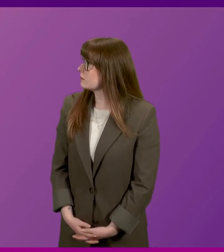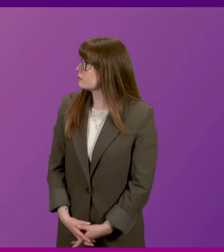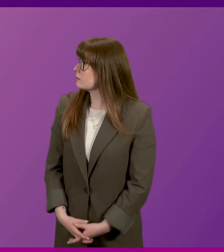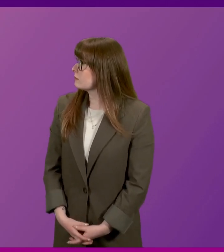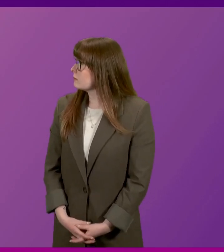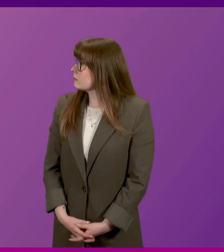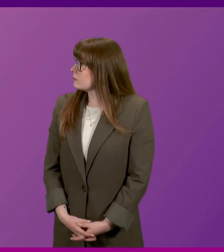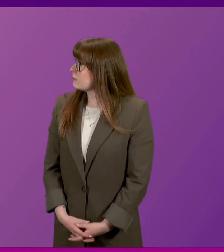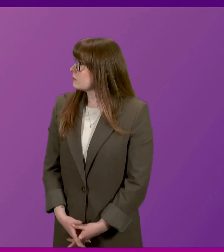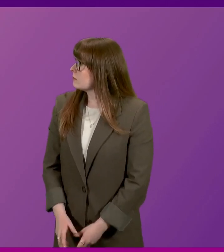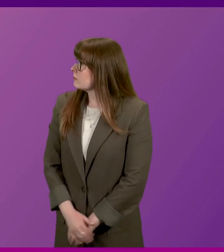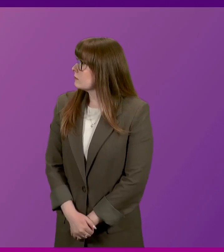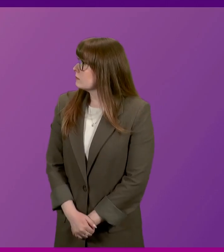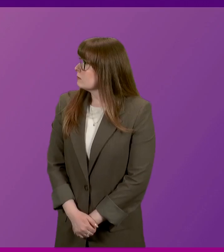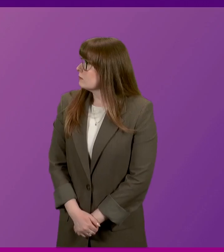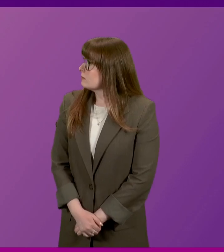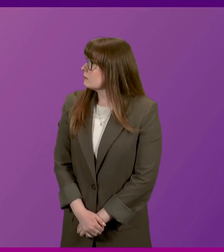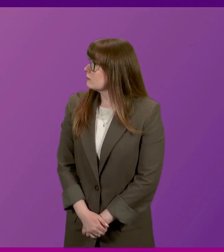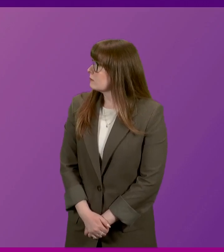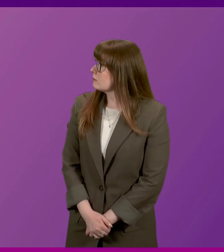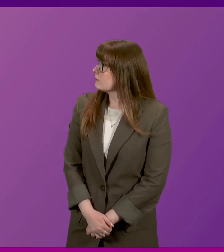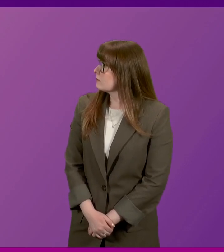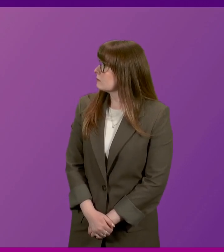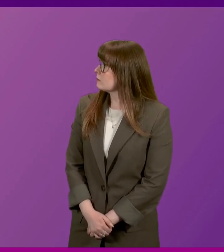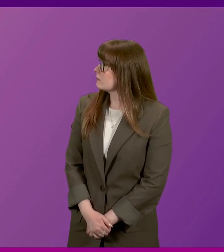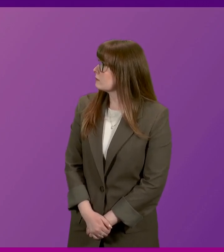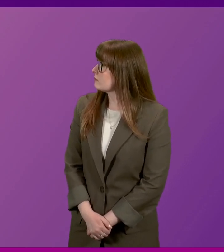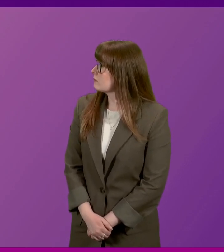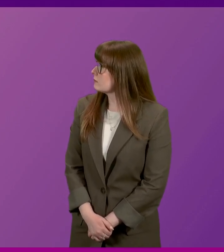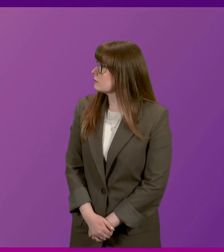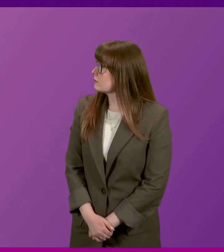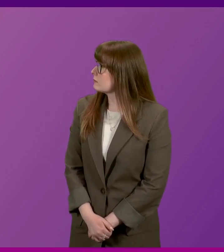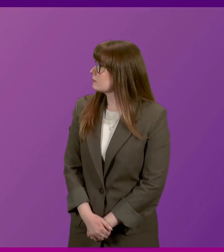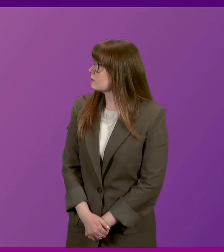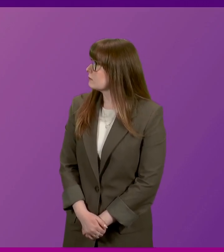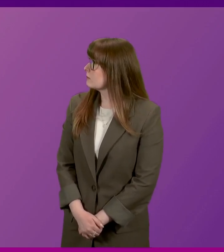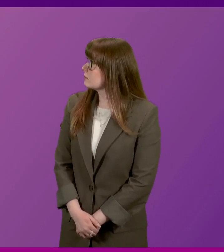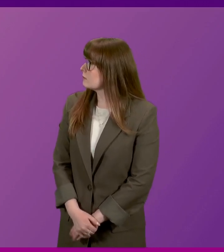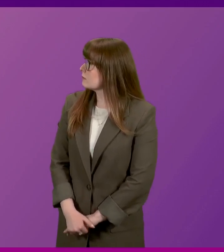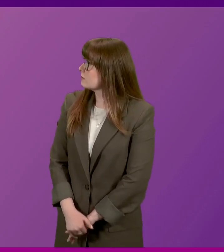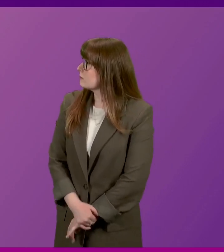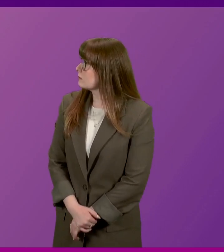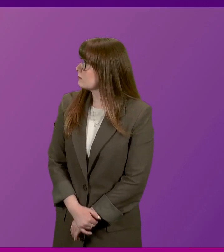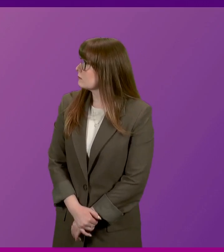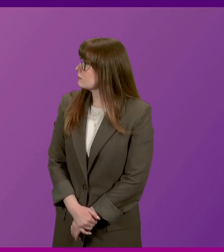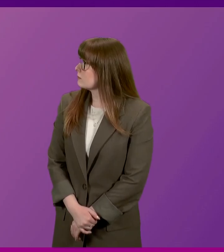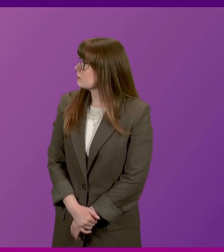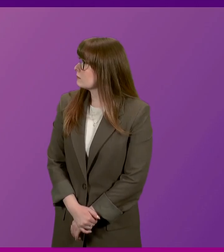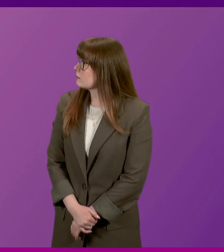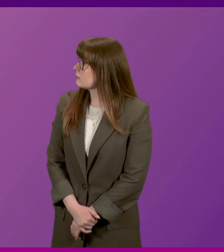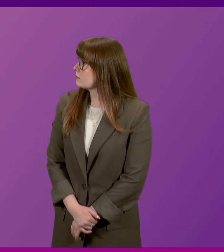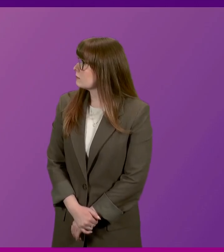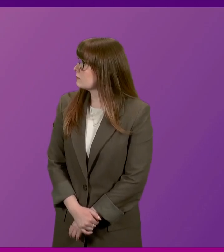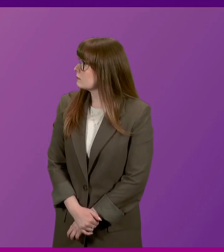that must feel, but people were listening to it and they made those connections and recognitions of what that felt. But the